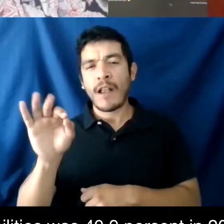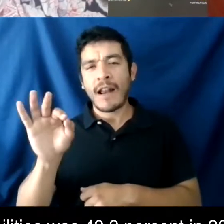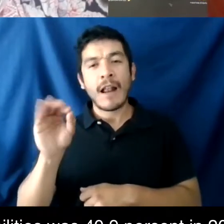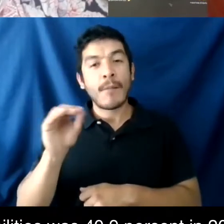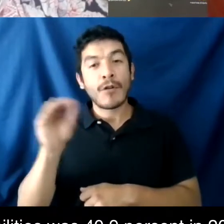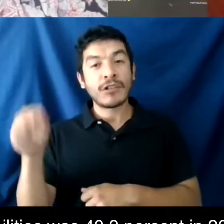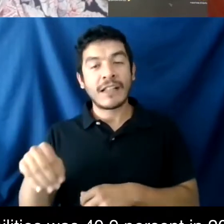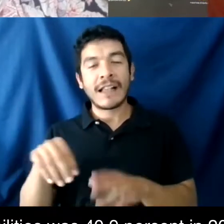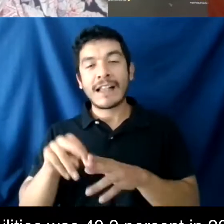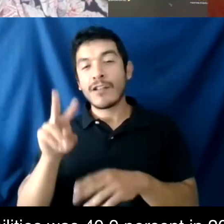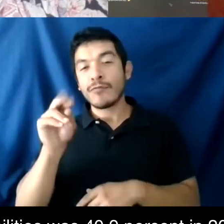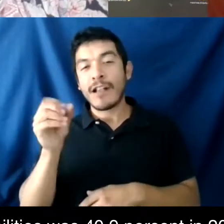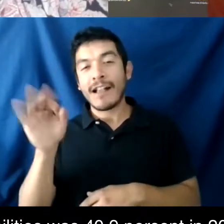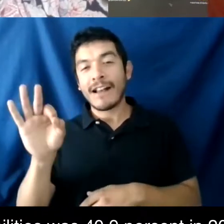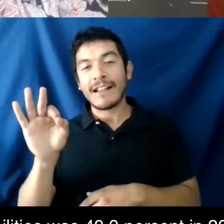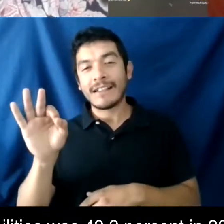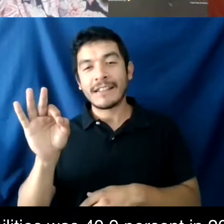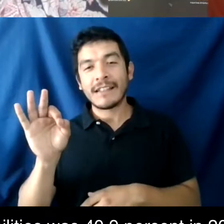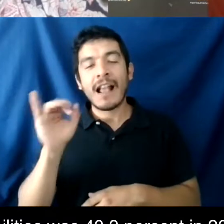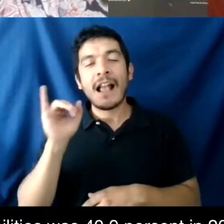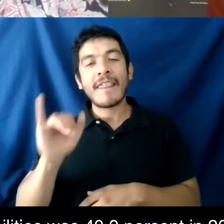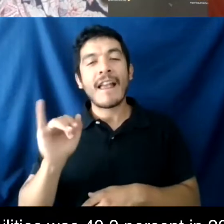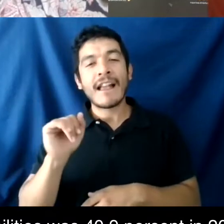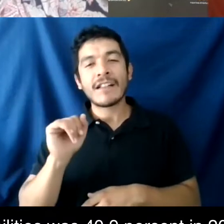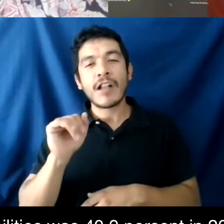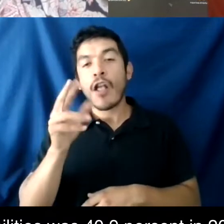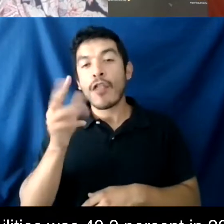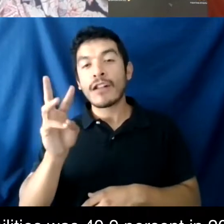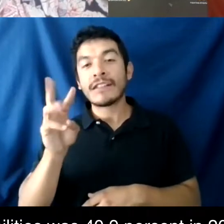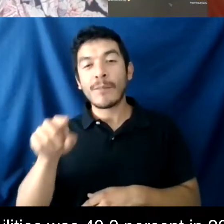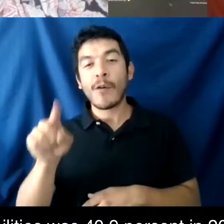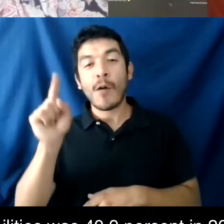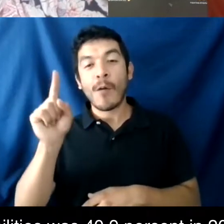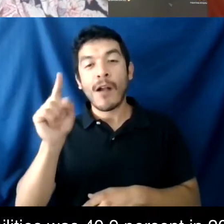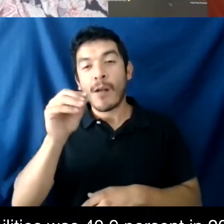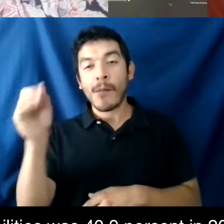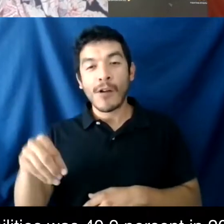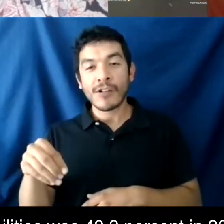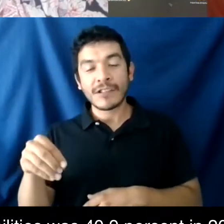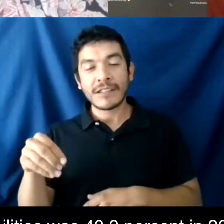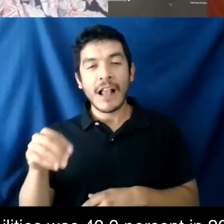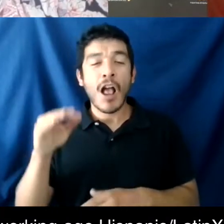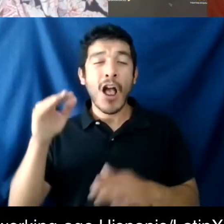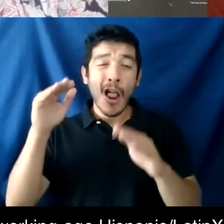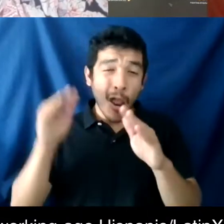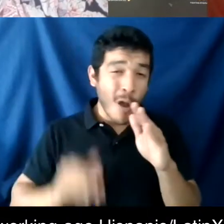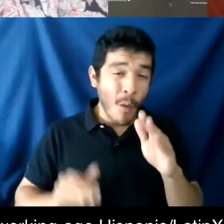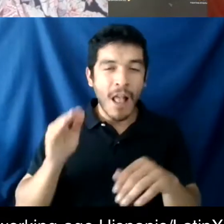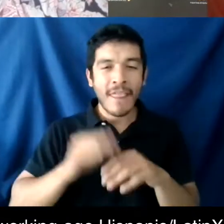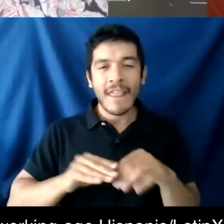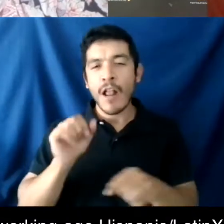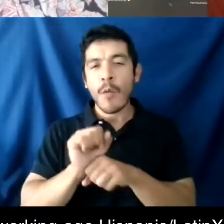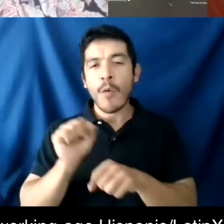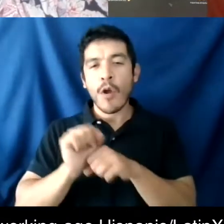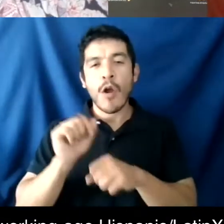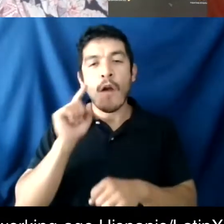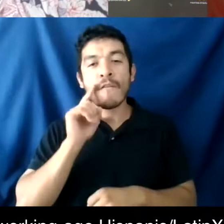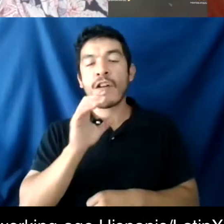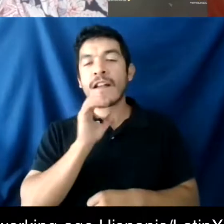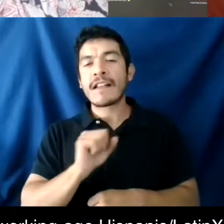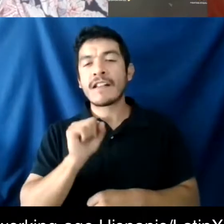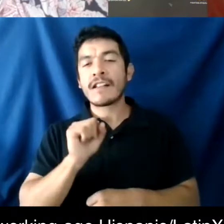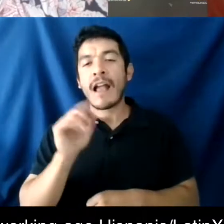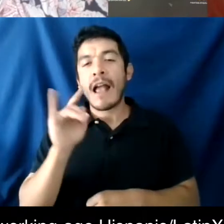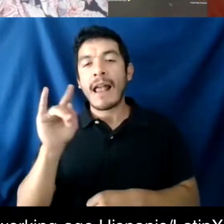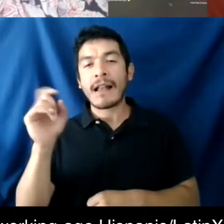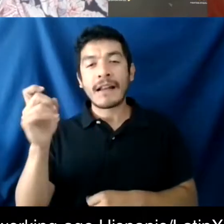40.9% in 2019. That is a 36.1% lower than the employment rate for working age Hispanic